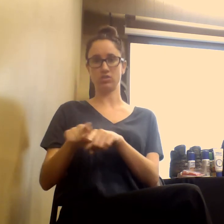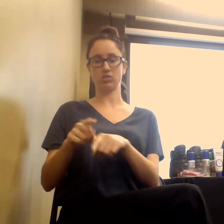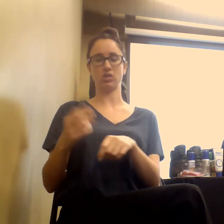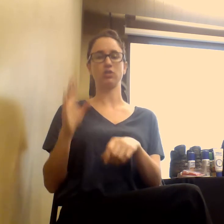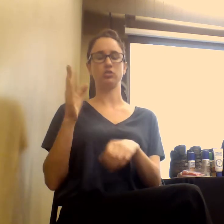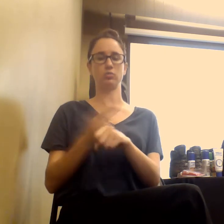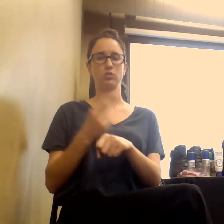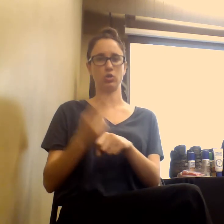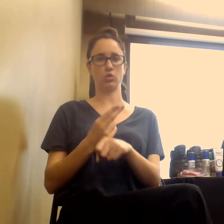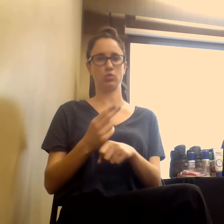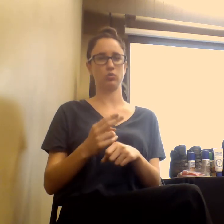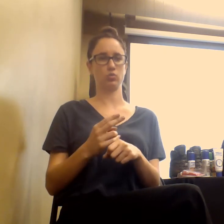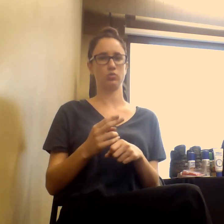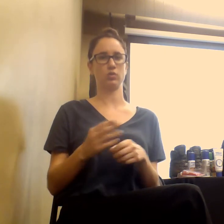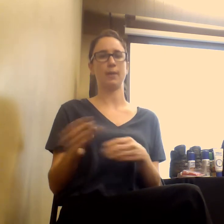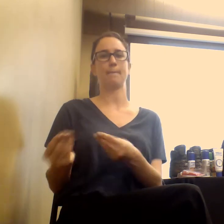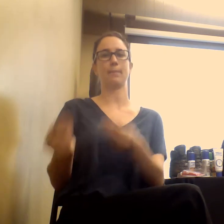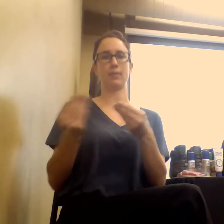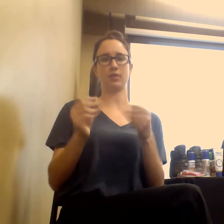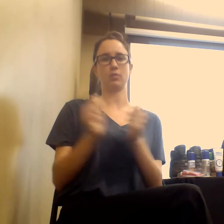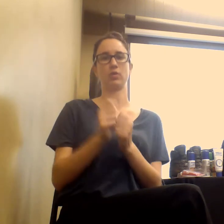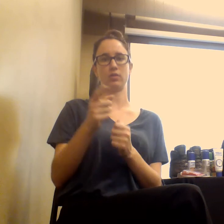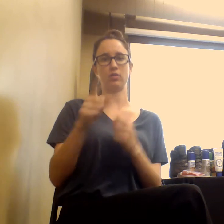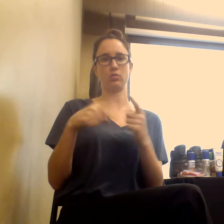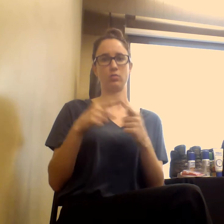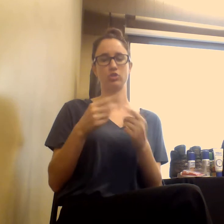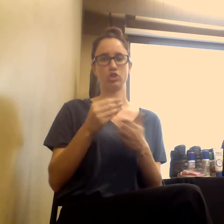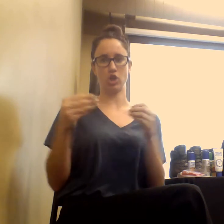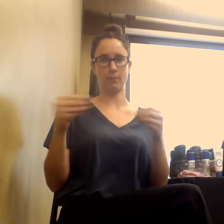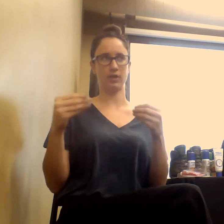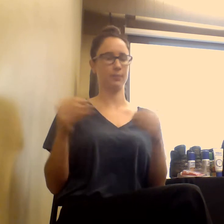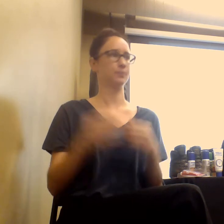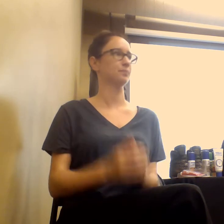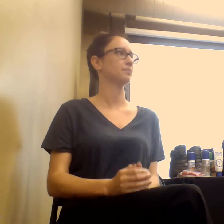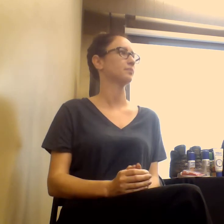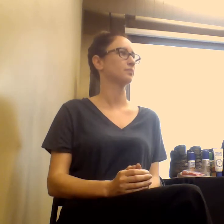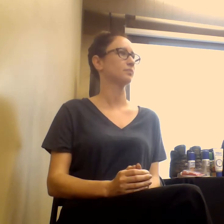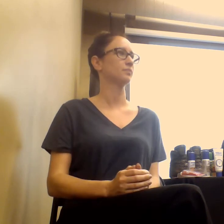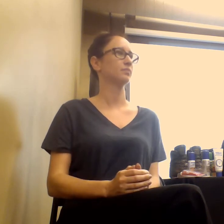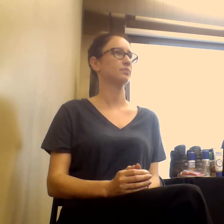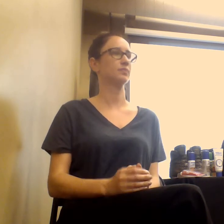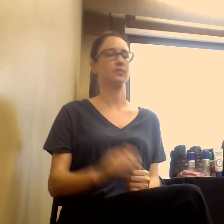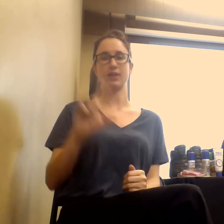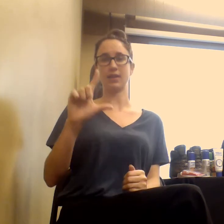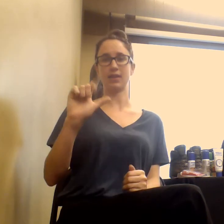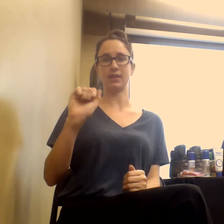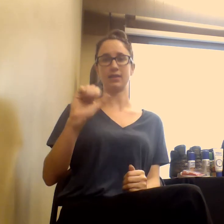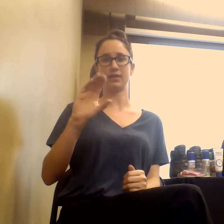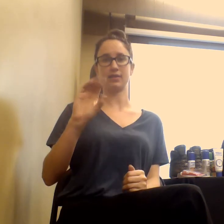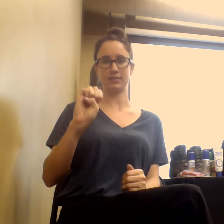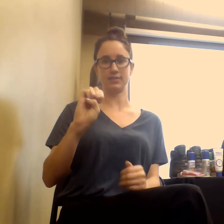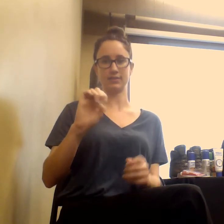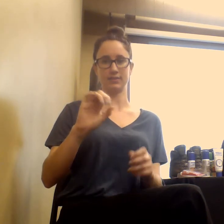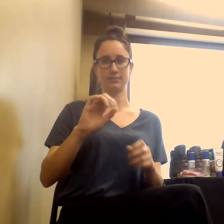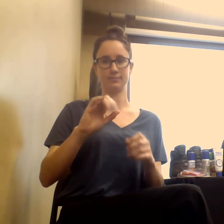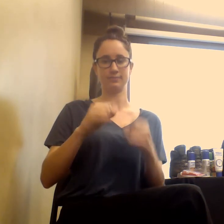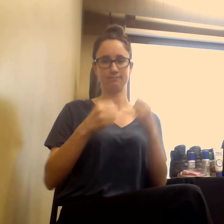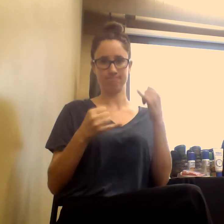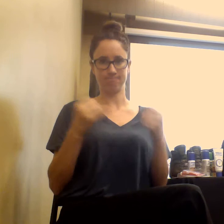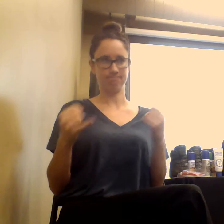The lace up. Most people lace them up way too loose, okay? When you start thinking about the actual lace